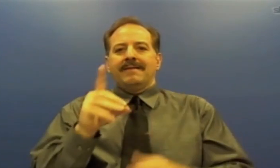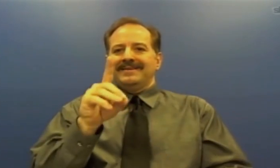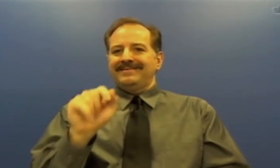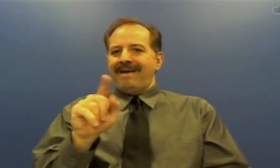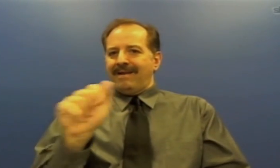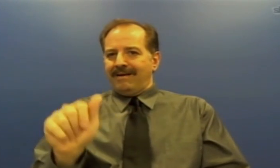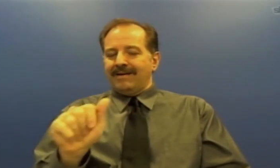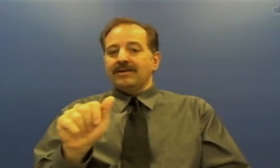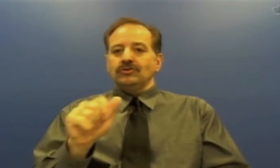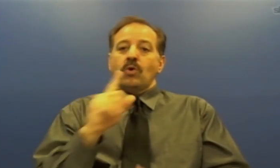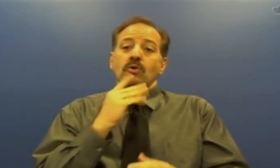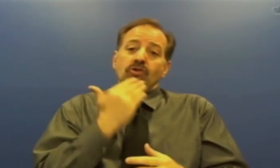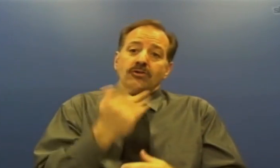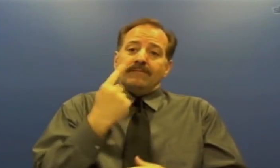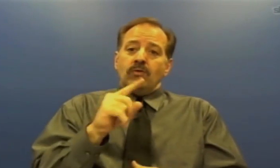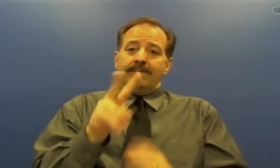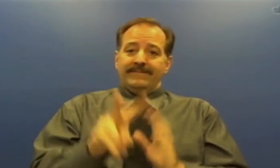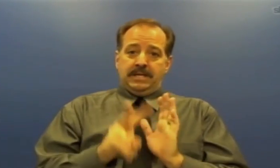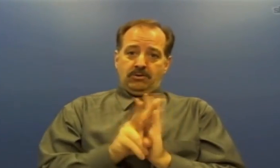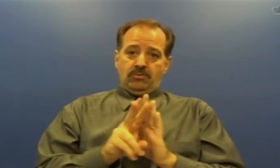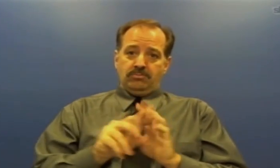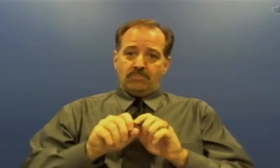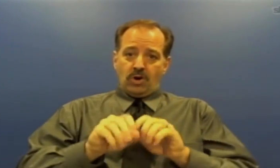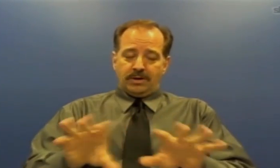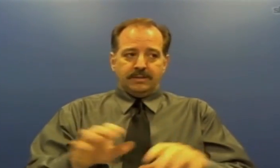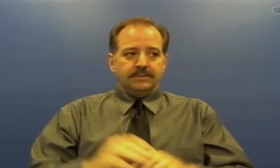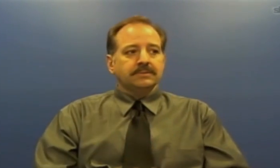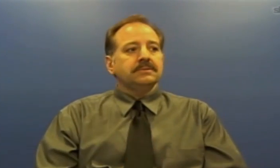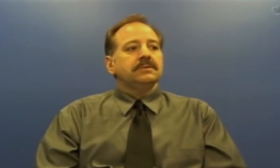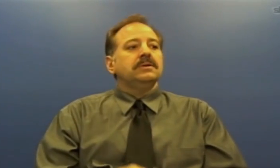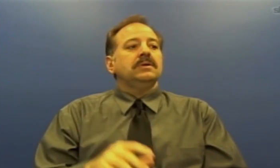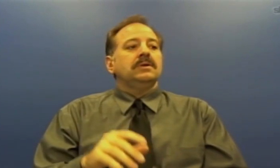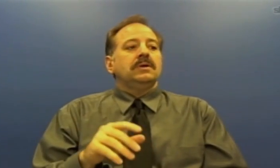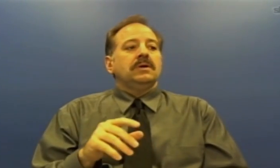into, and we were able to broadcast a lot of data, which was good for video